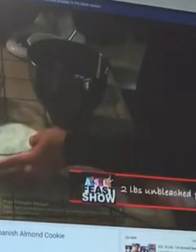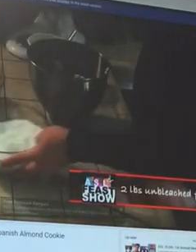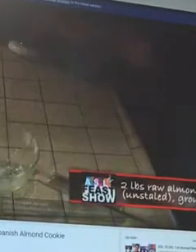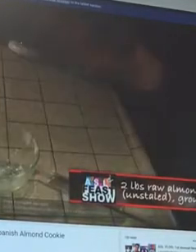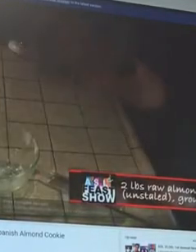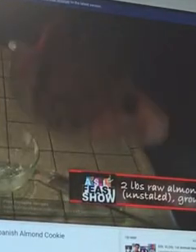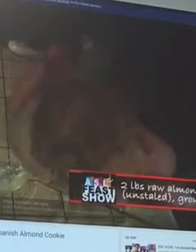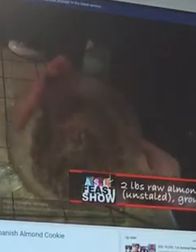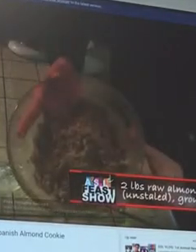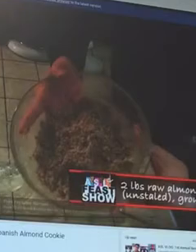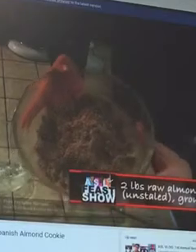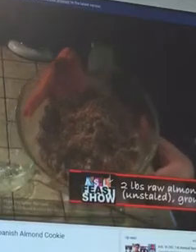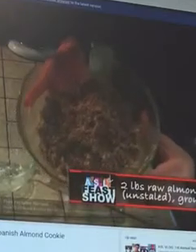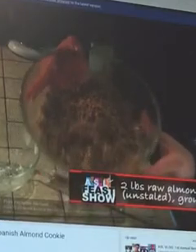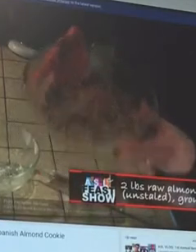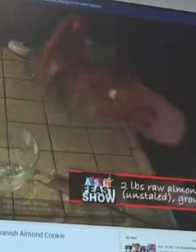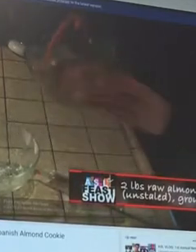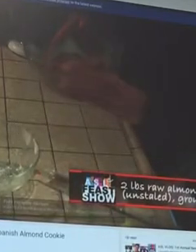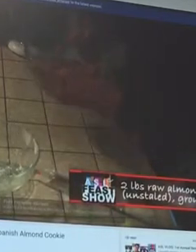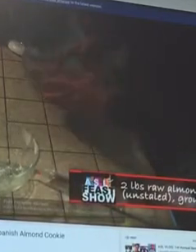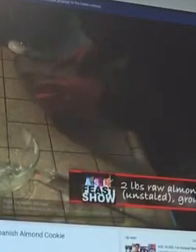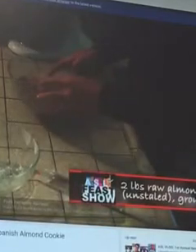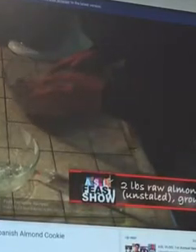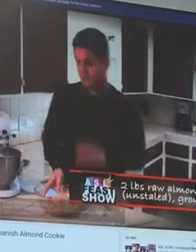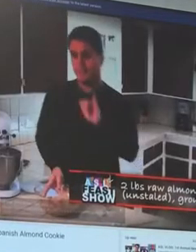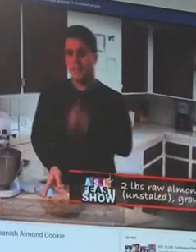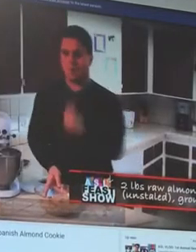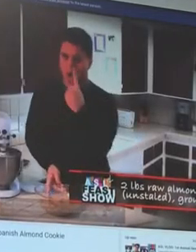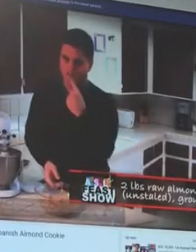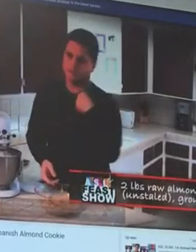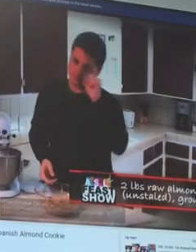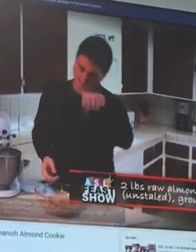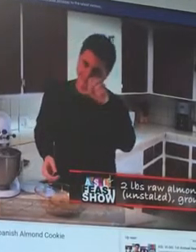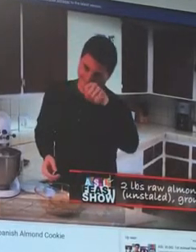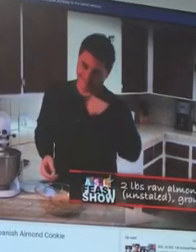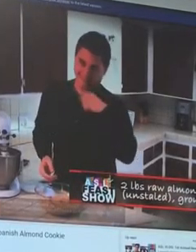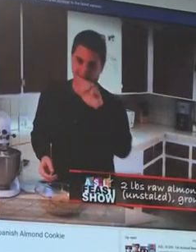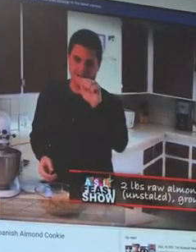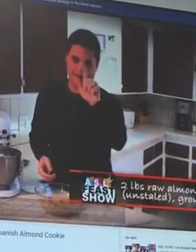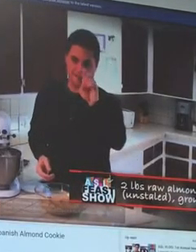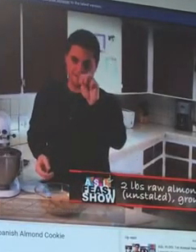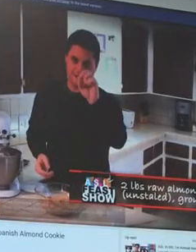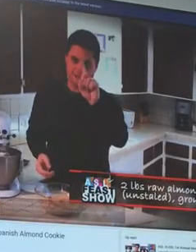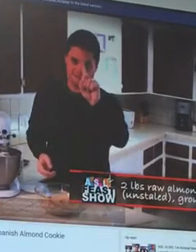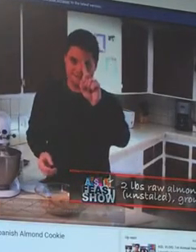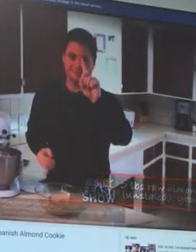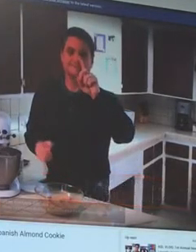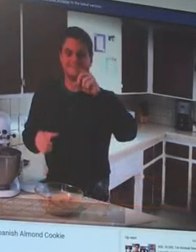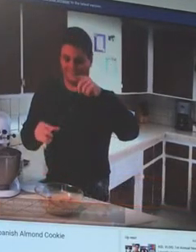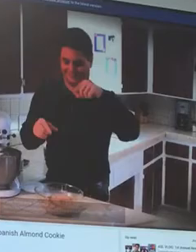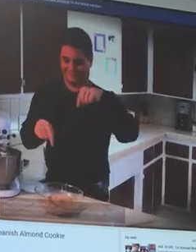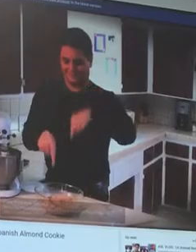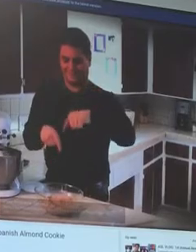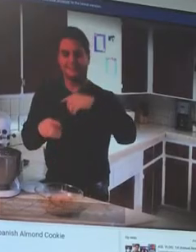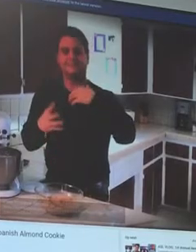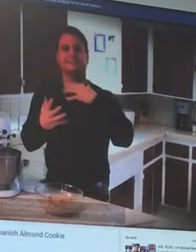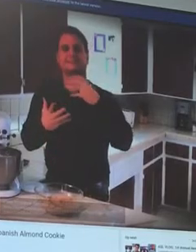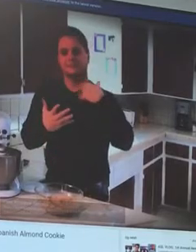really, all you want is the cookie, watching your grandma cook and work so hard to make that for you. Now here we have 2